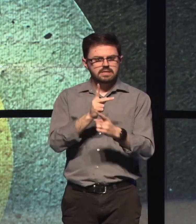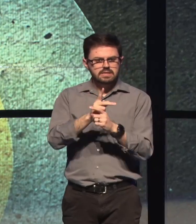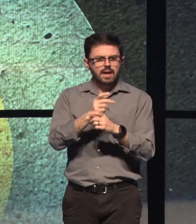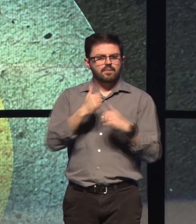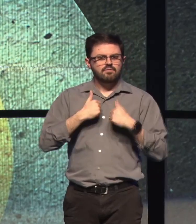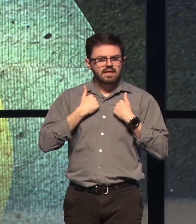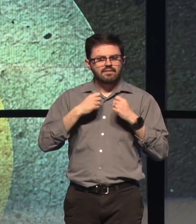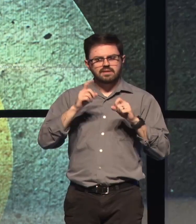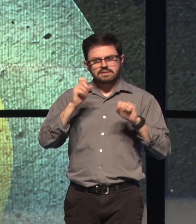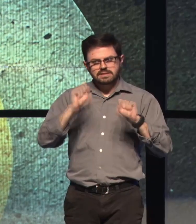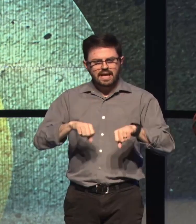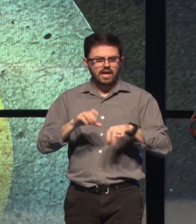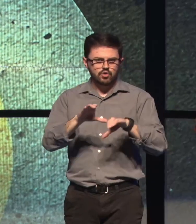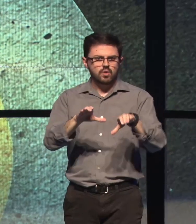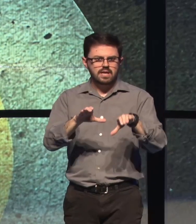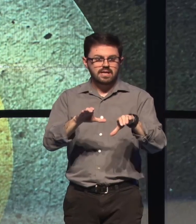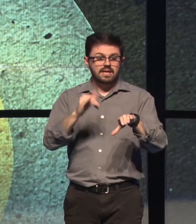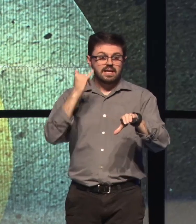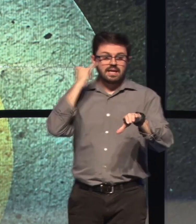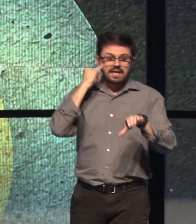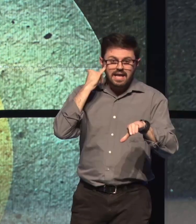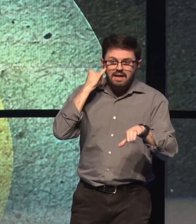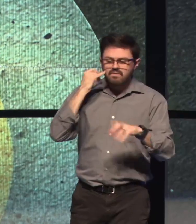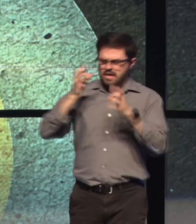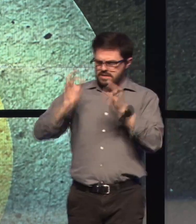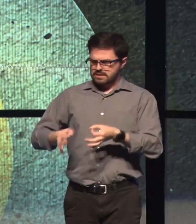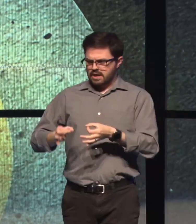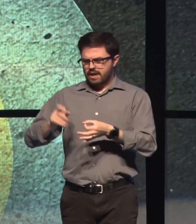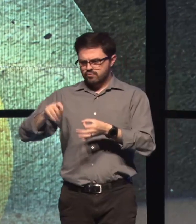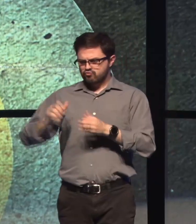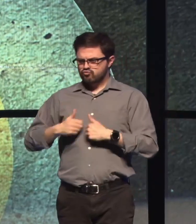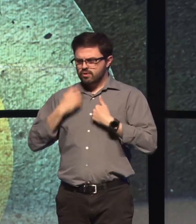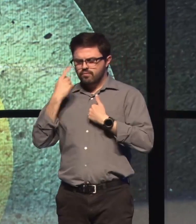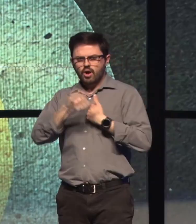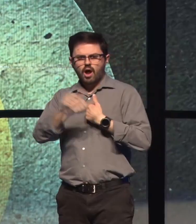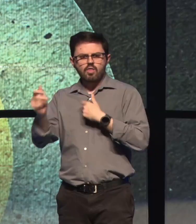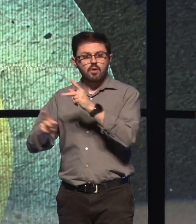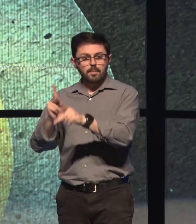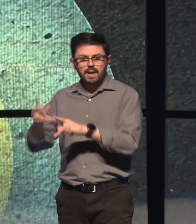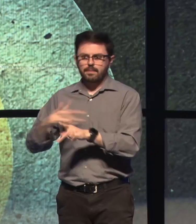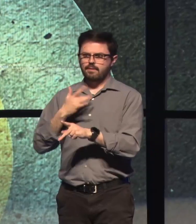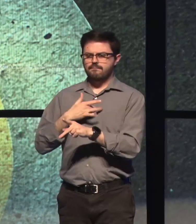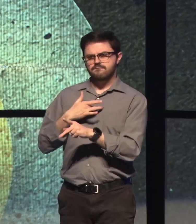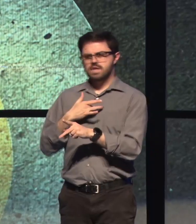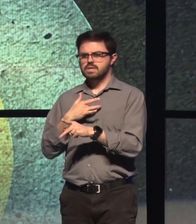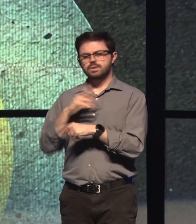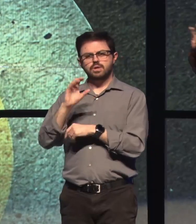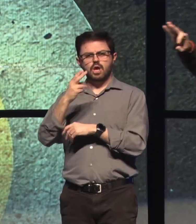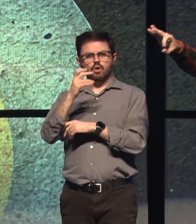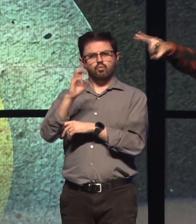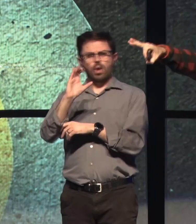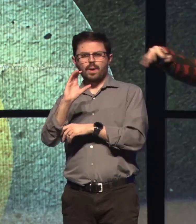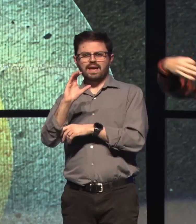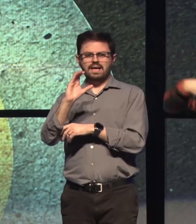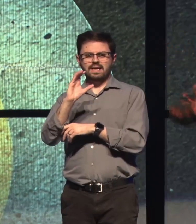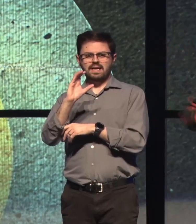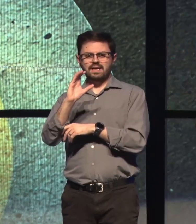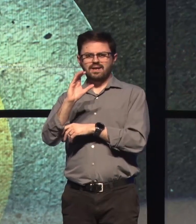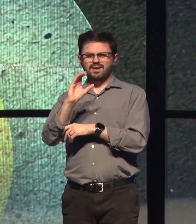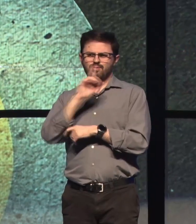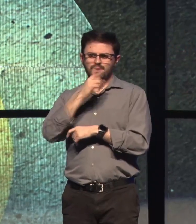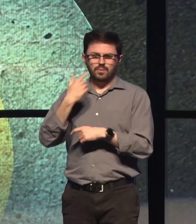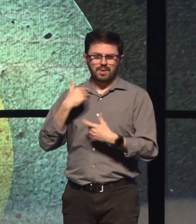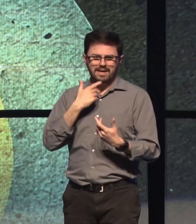And if I choose to live for others, which feels noble, which feels heroic, which feels wonderful, what am I actually saying? I can carry all your